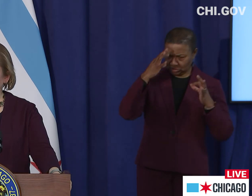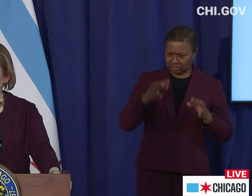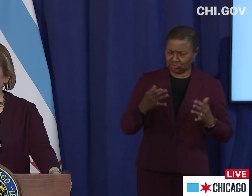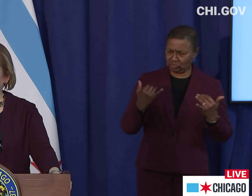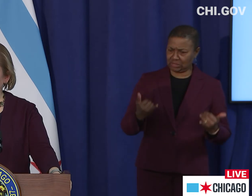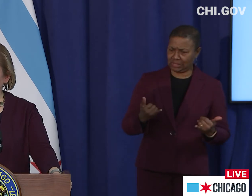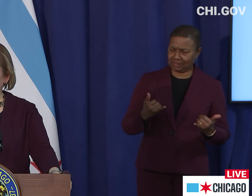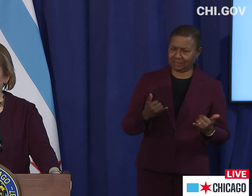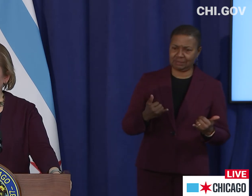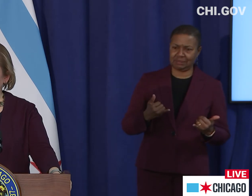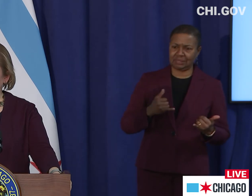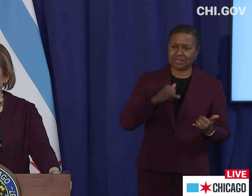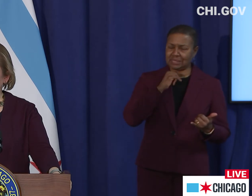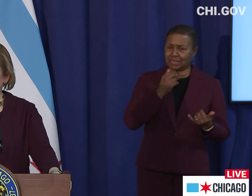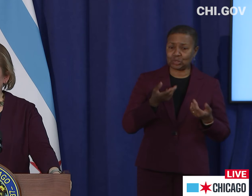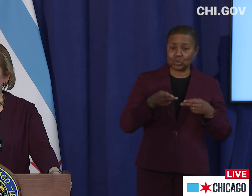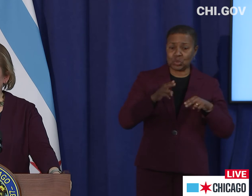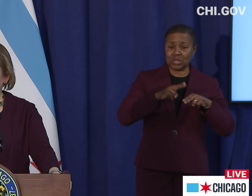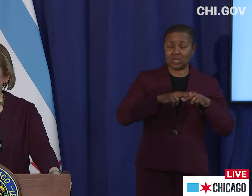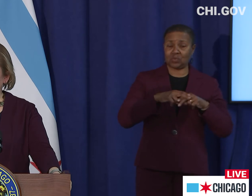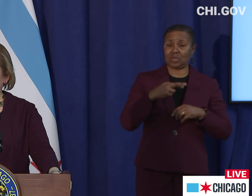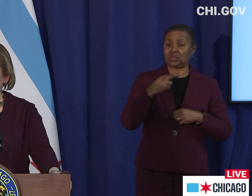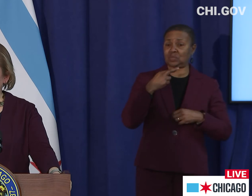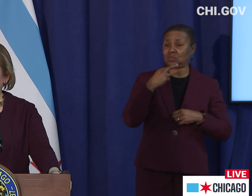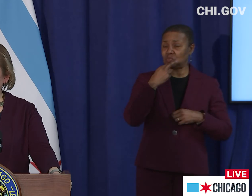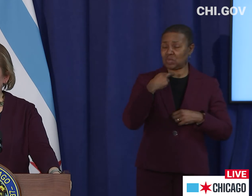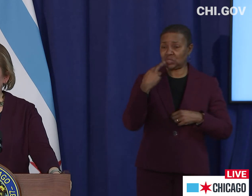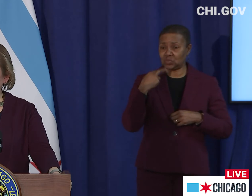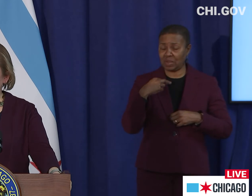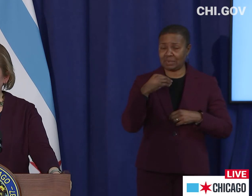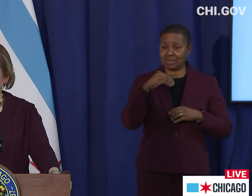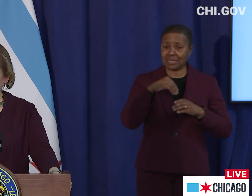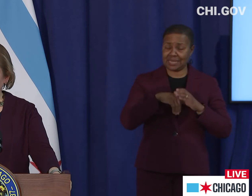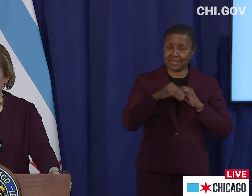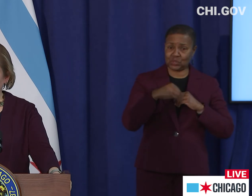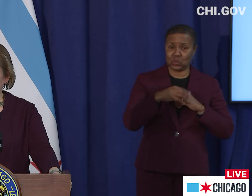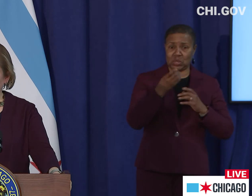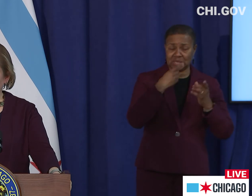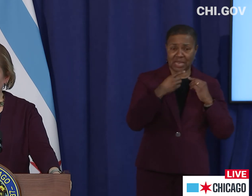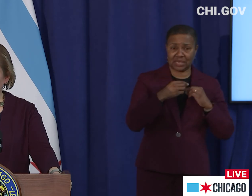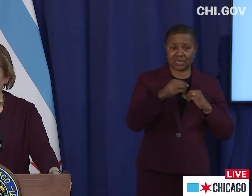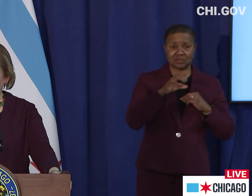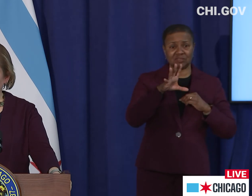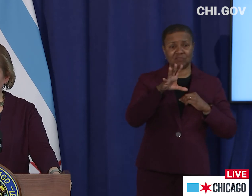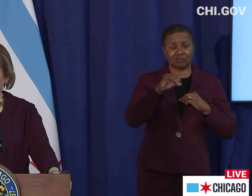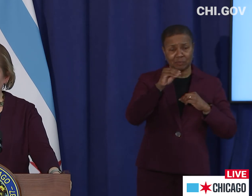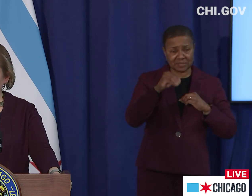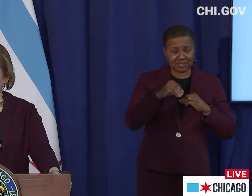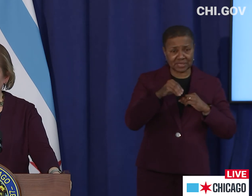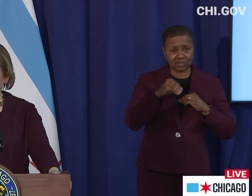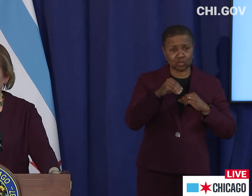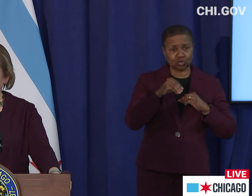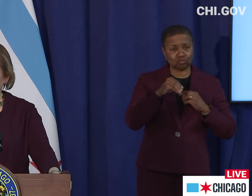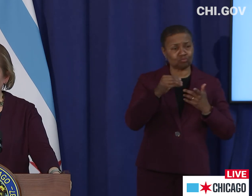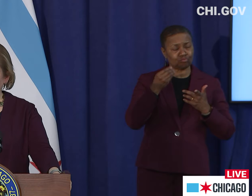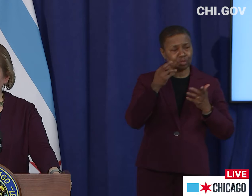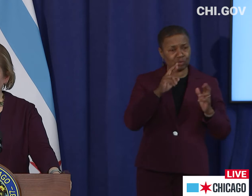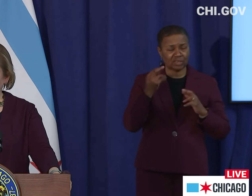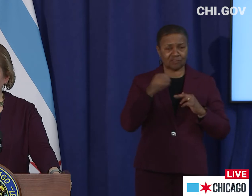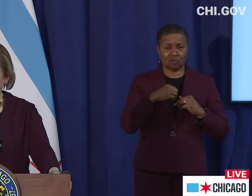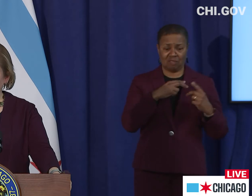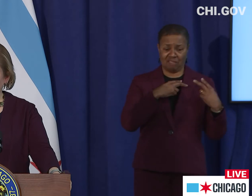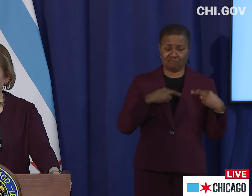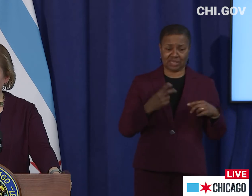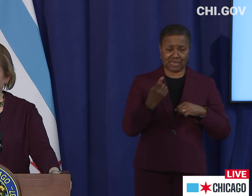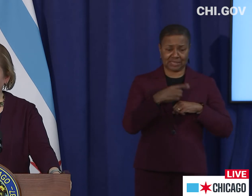today not to increase restaurant indoor dining to 50% capacity in time for Valentine's Day weekend. Do you